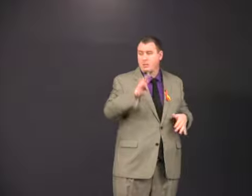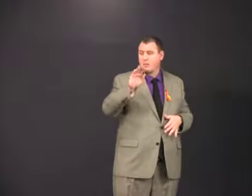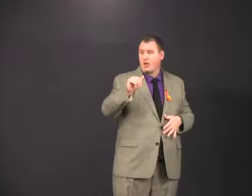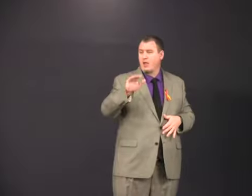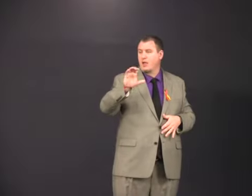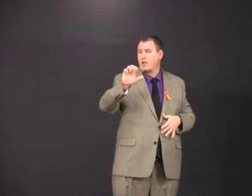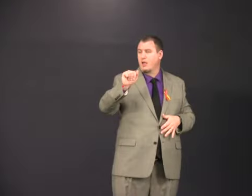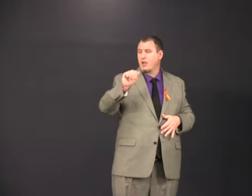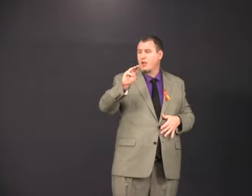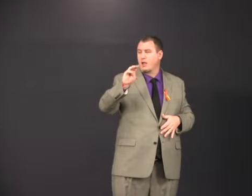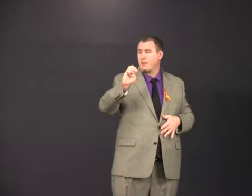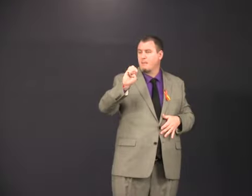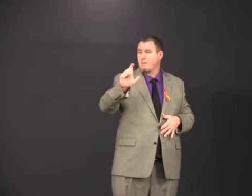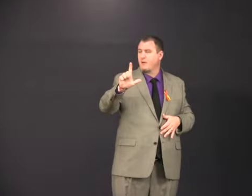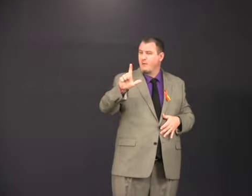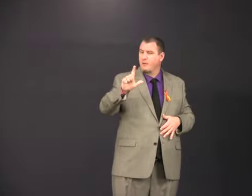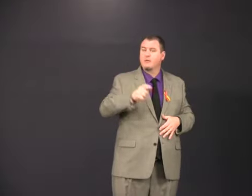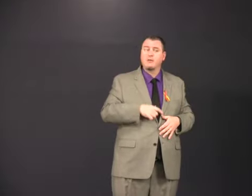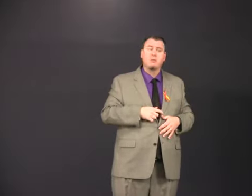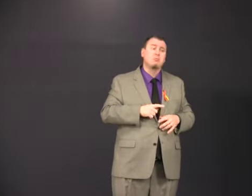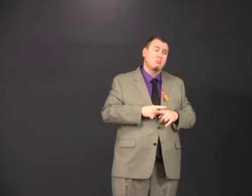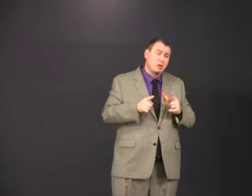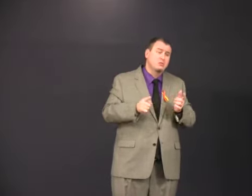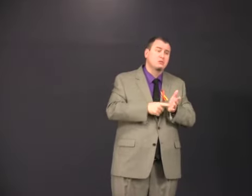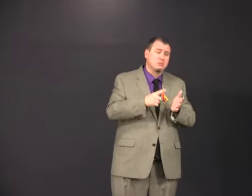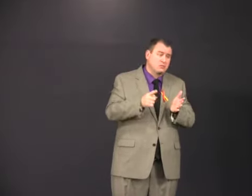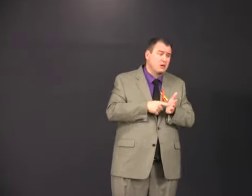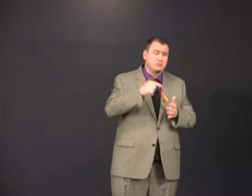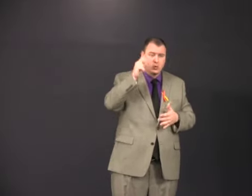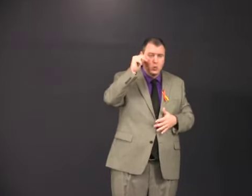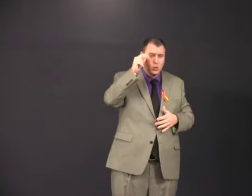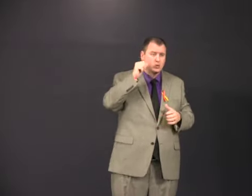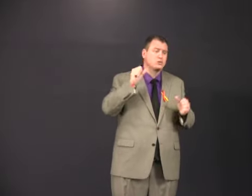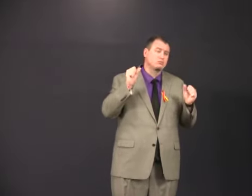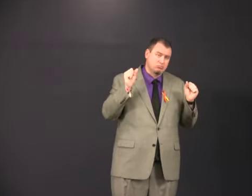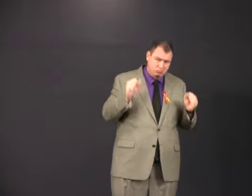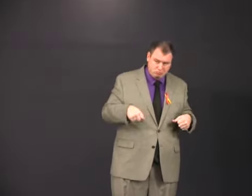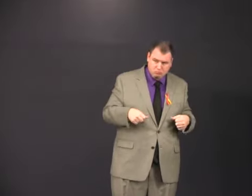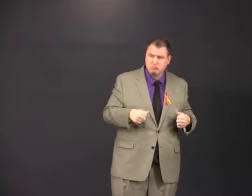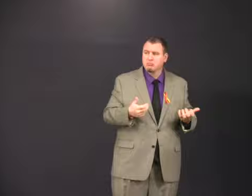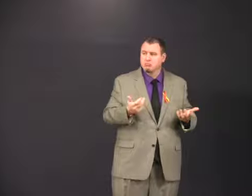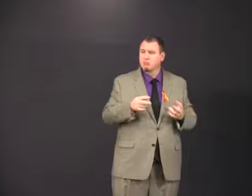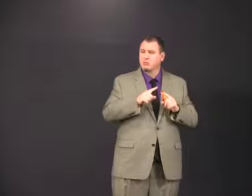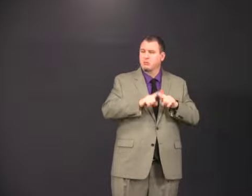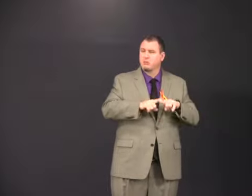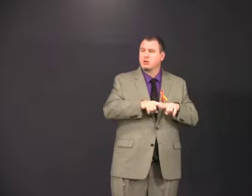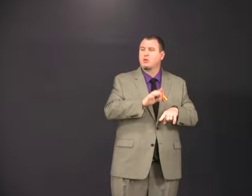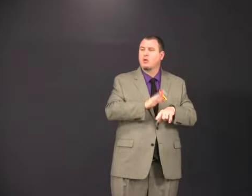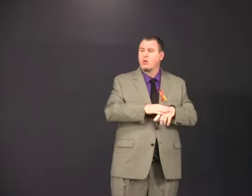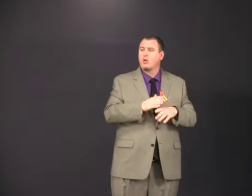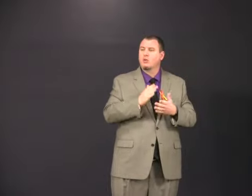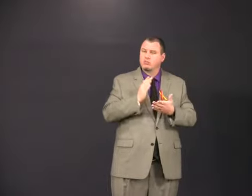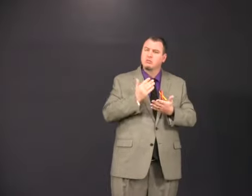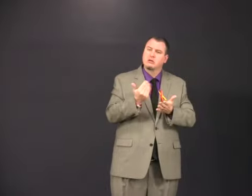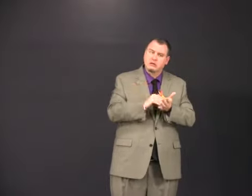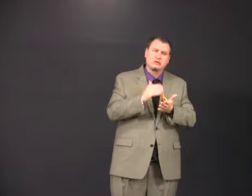Most of the time when you travel that route, it's usually traveled by camel, sometimes by